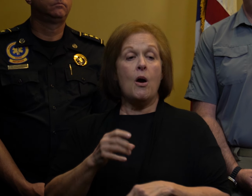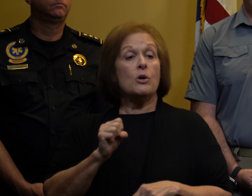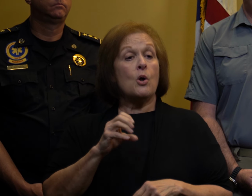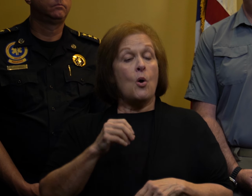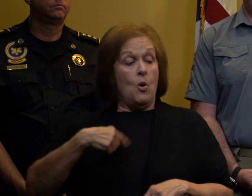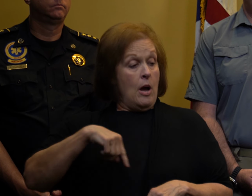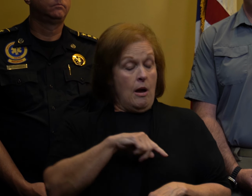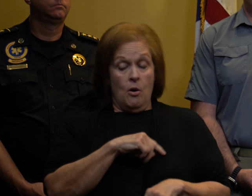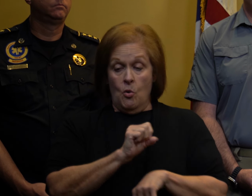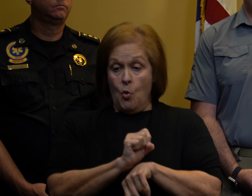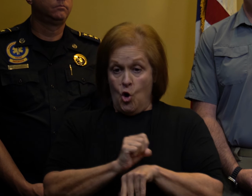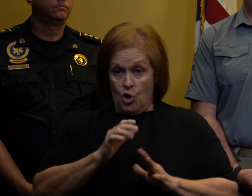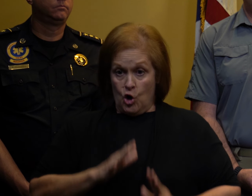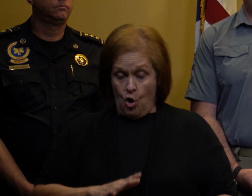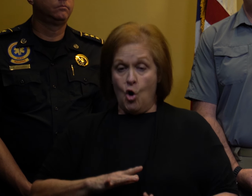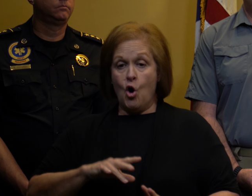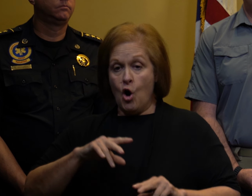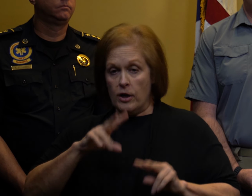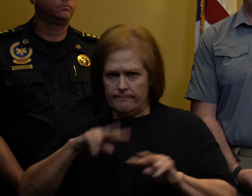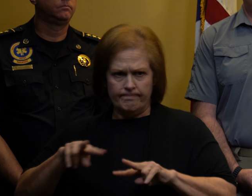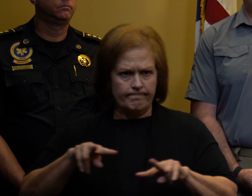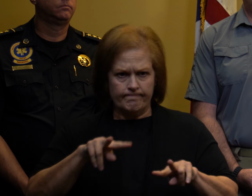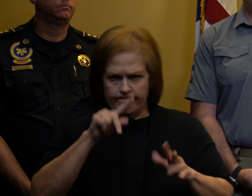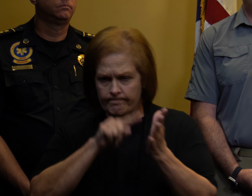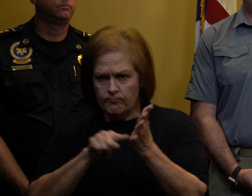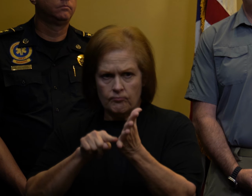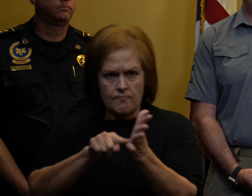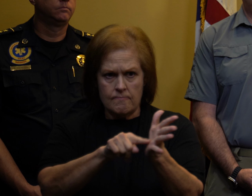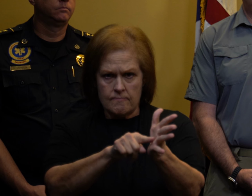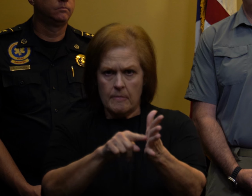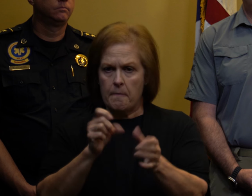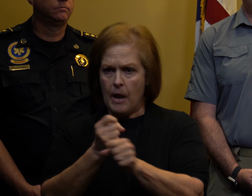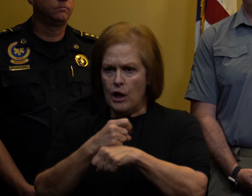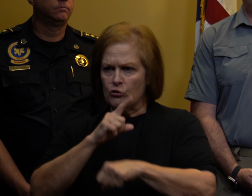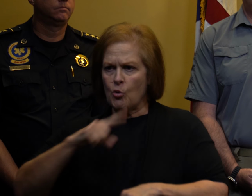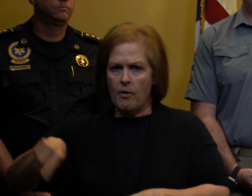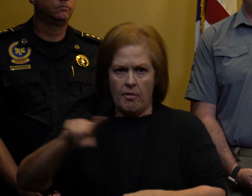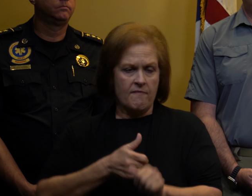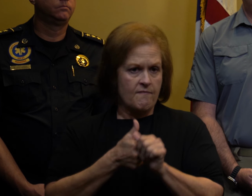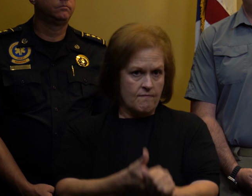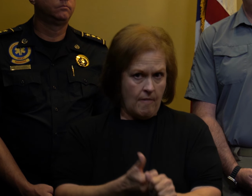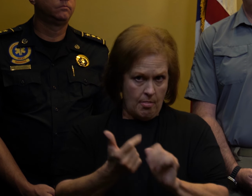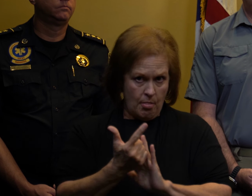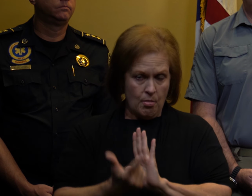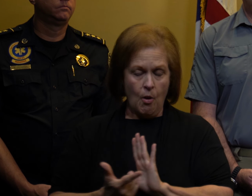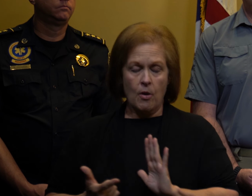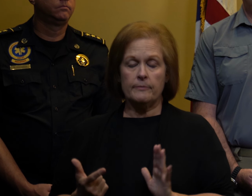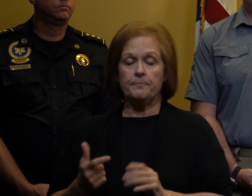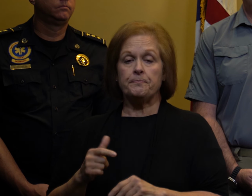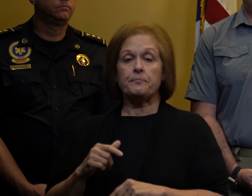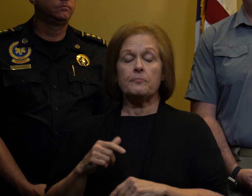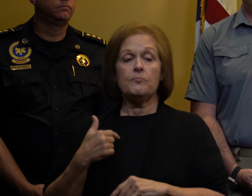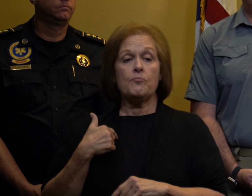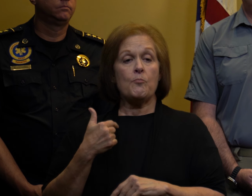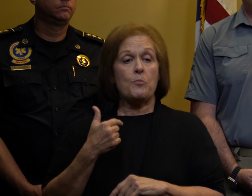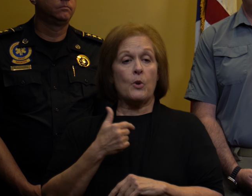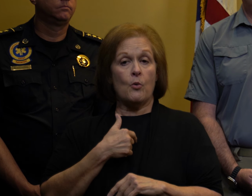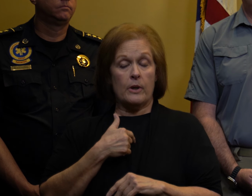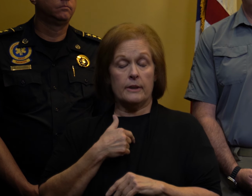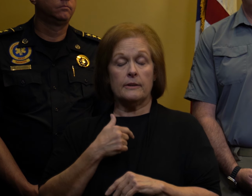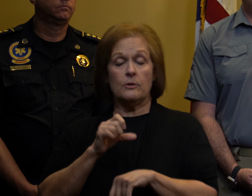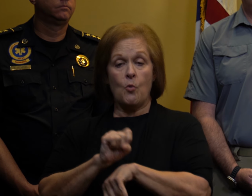are forcing compliance throughout the city of New Orleans. That's what we're about. These sweeps are joined by, of course, the